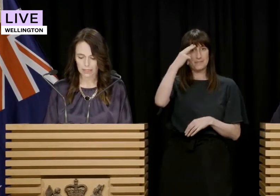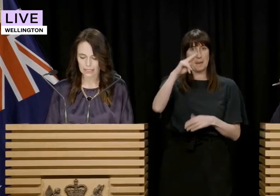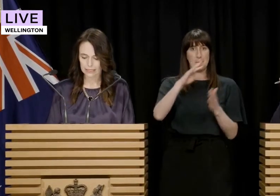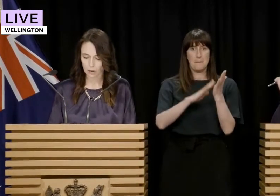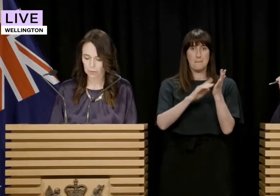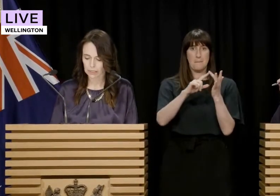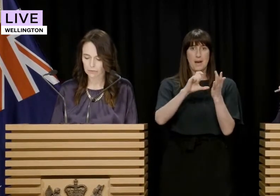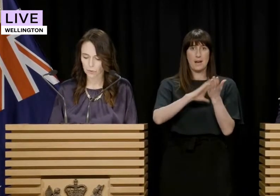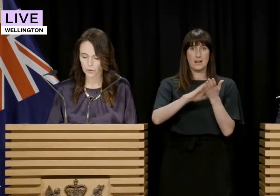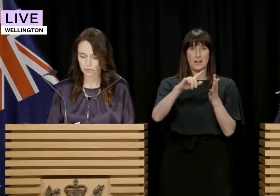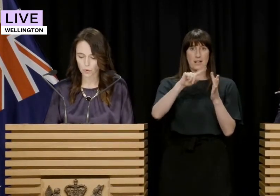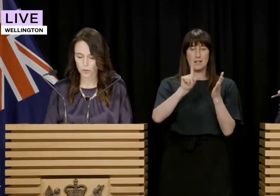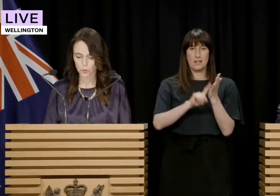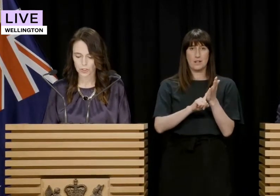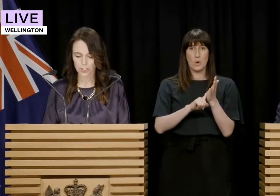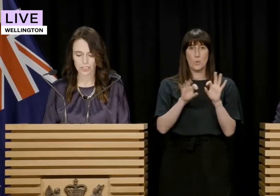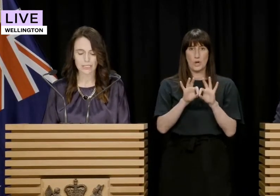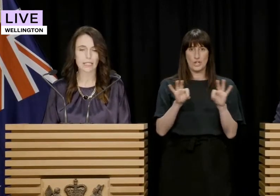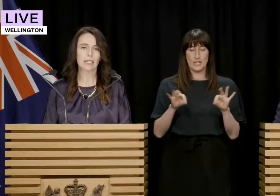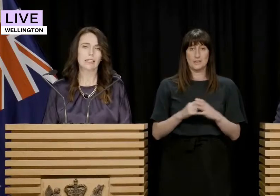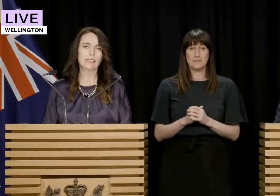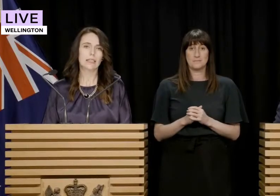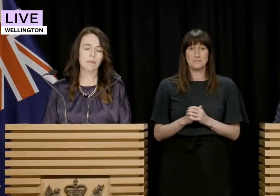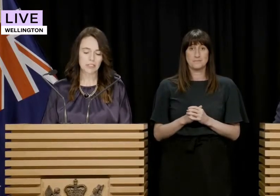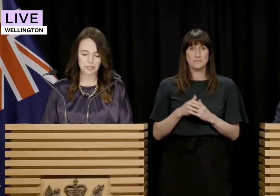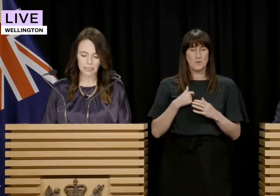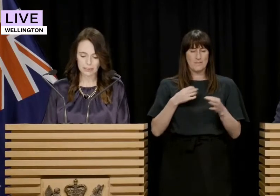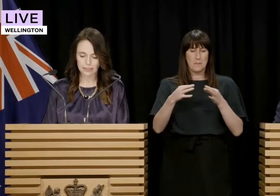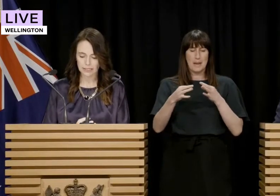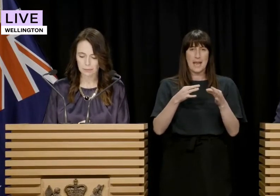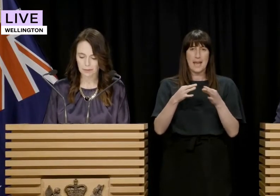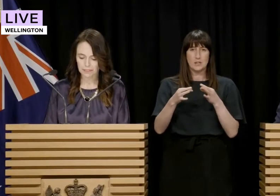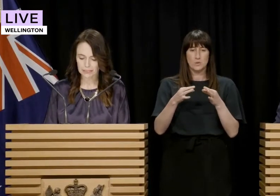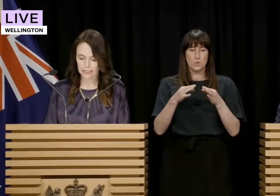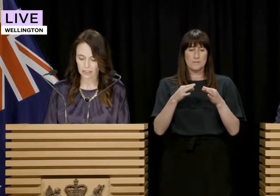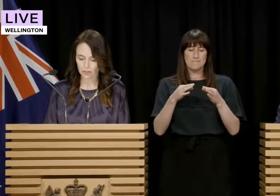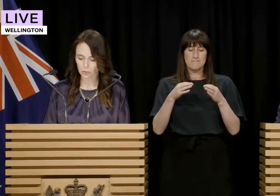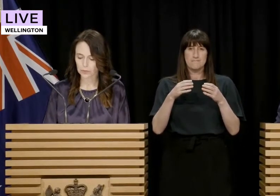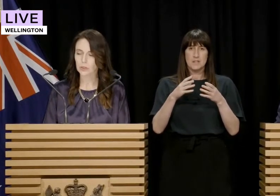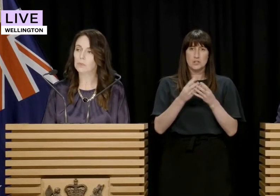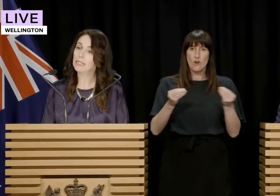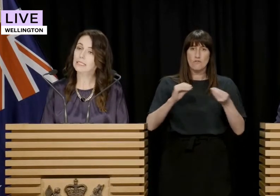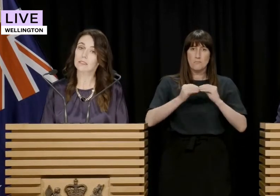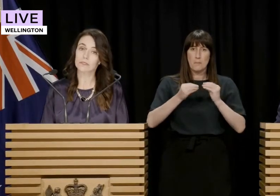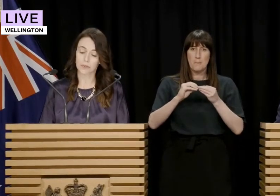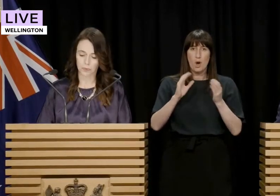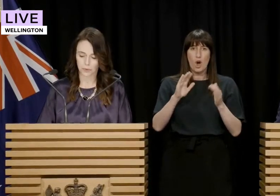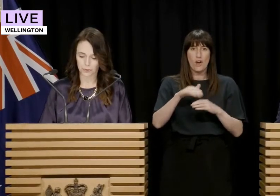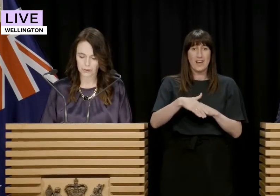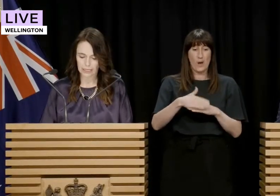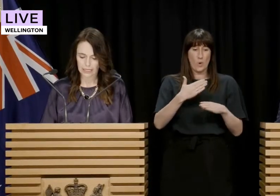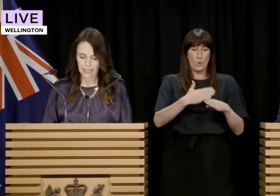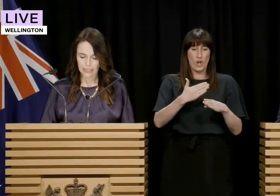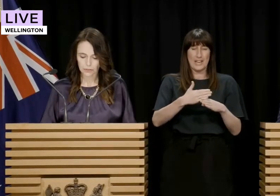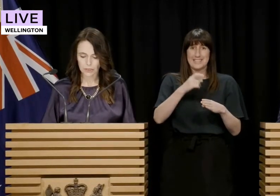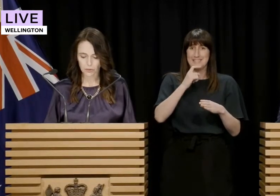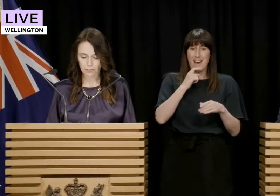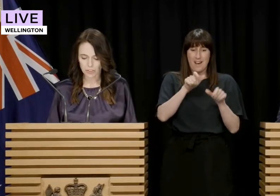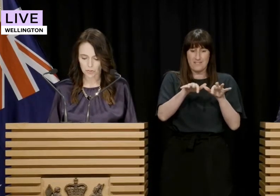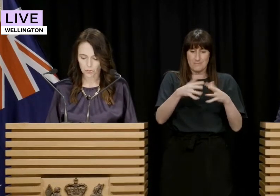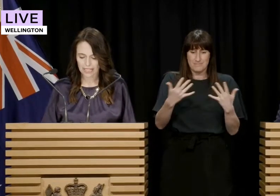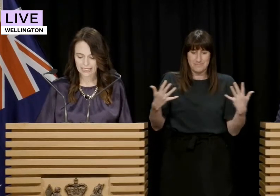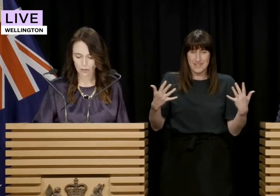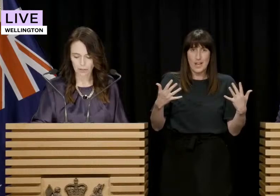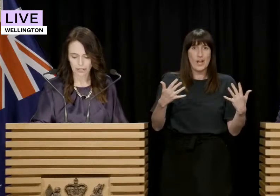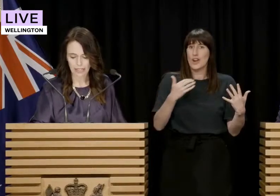in our plan to help relieve workforce shortages, something New Zealand is experiencing along with the rest of the world, and a result